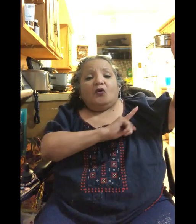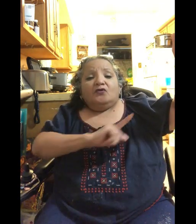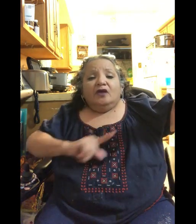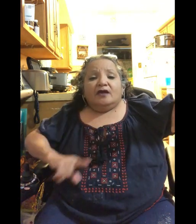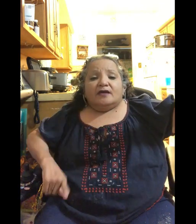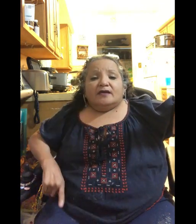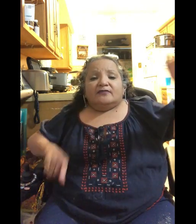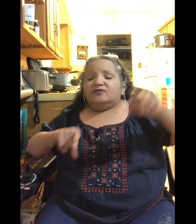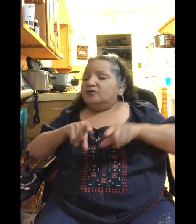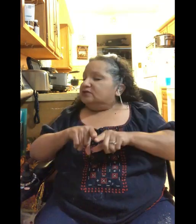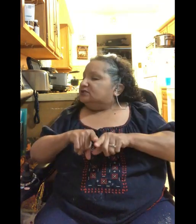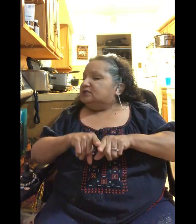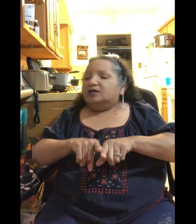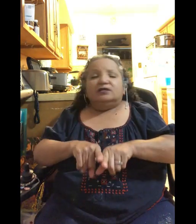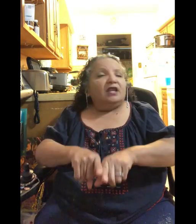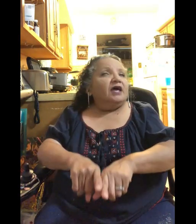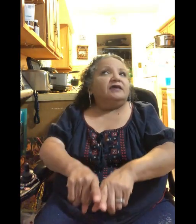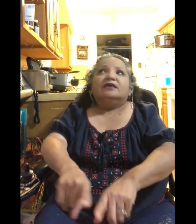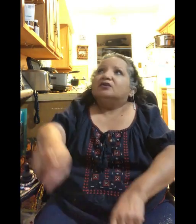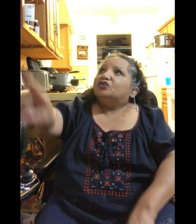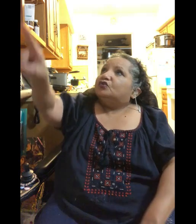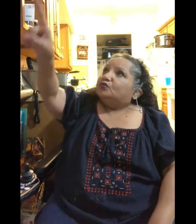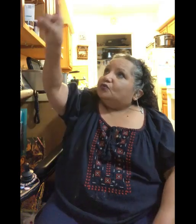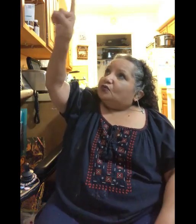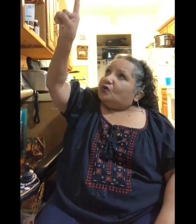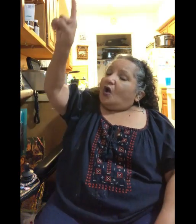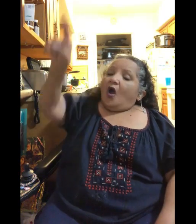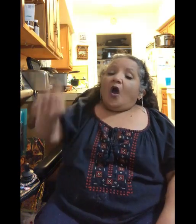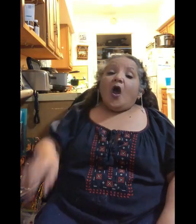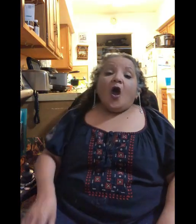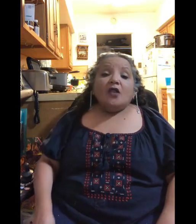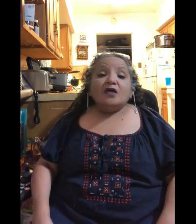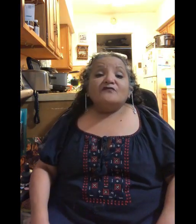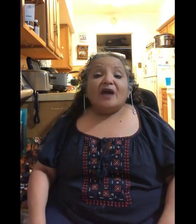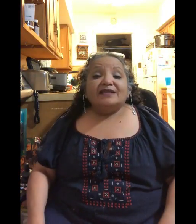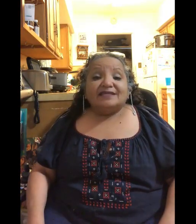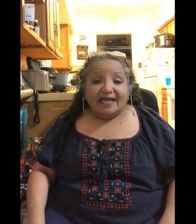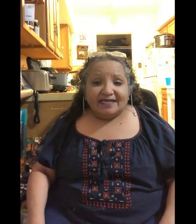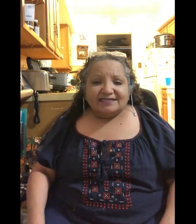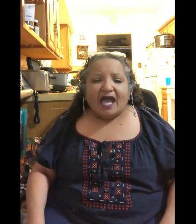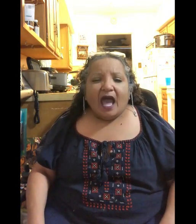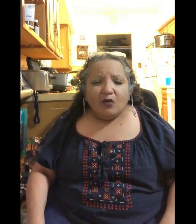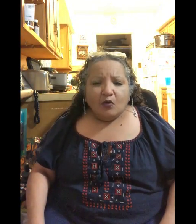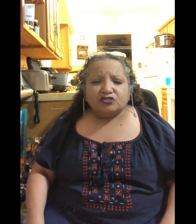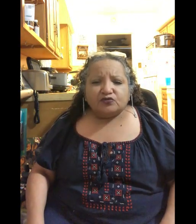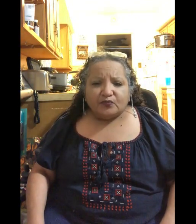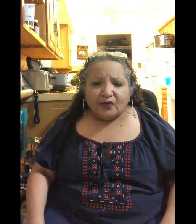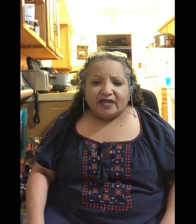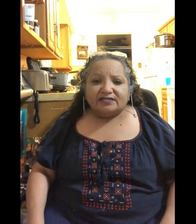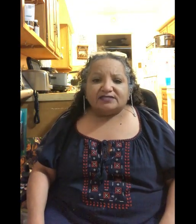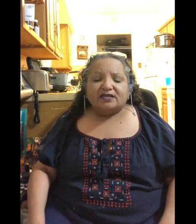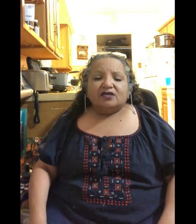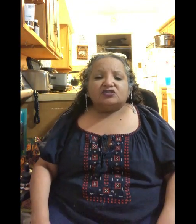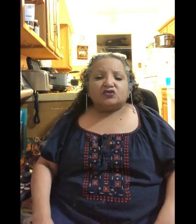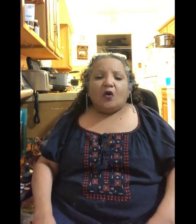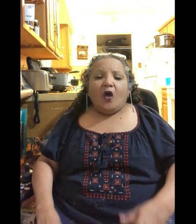Lord, there is none like you. All of my days I want to praise. So